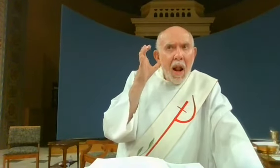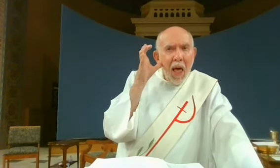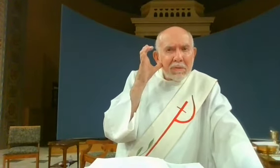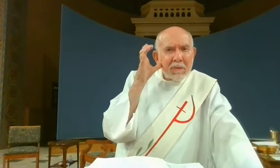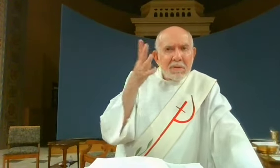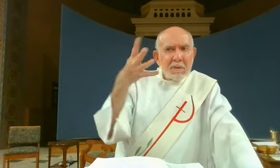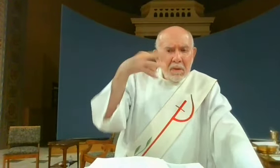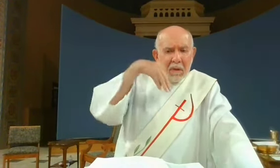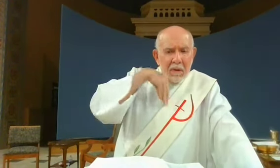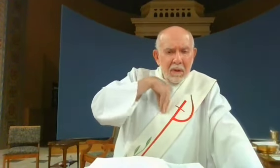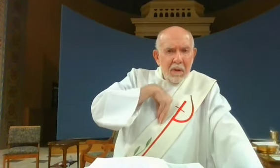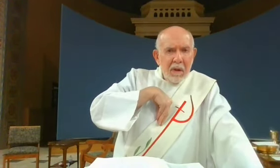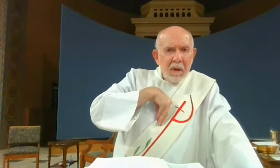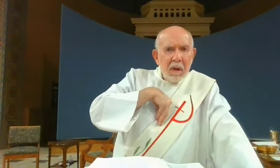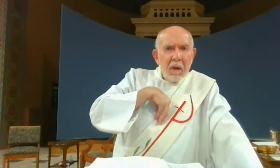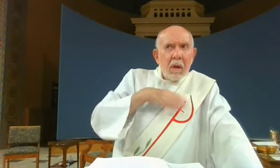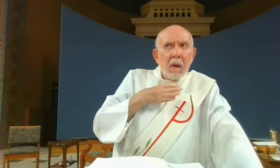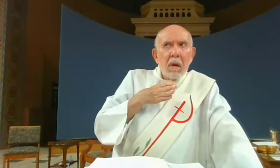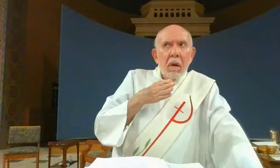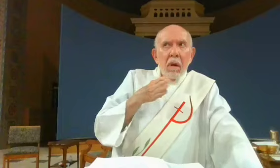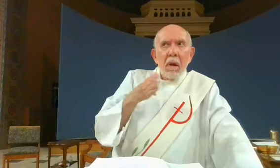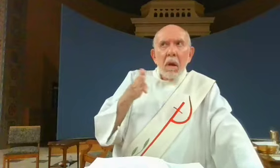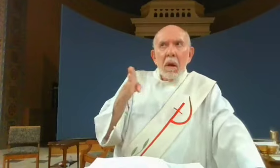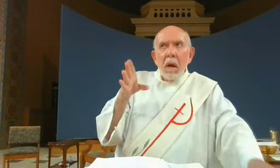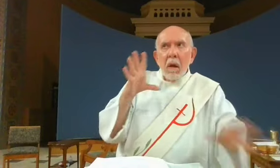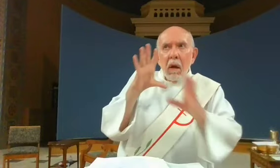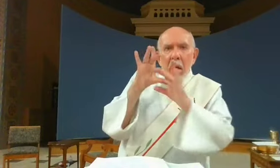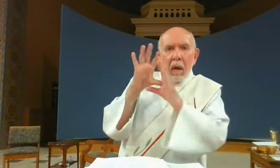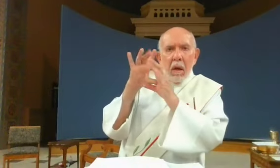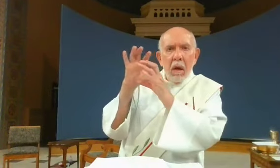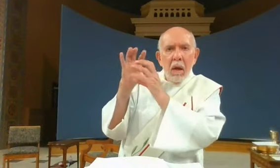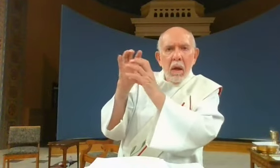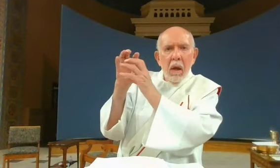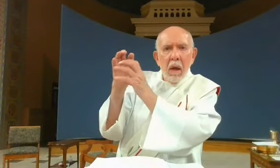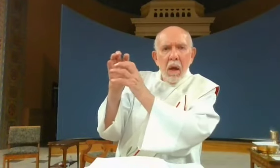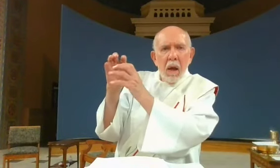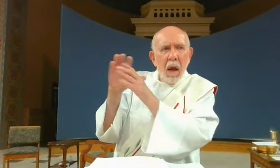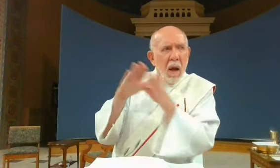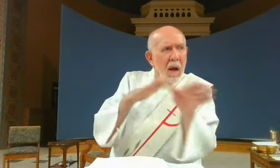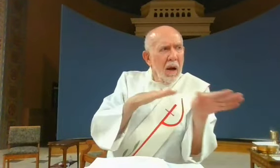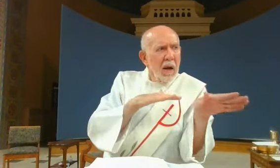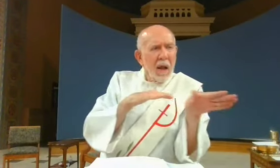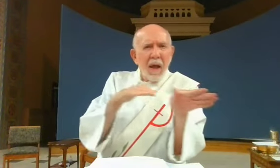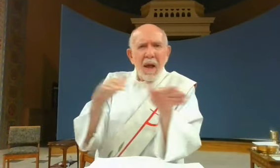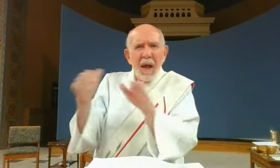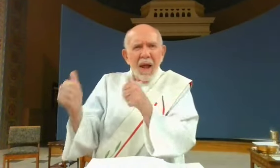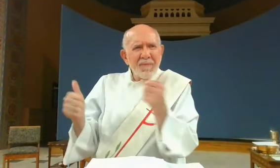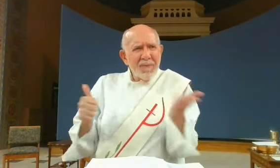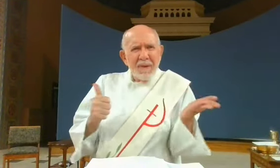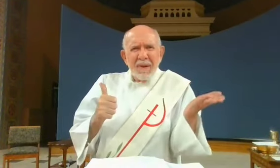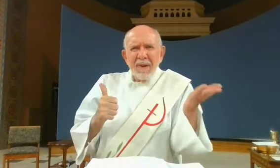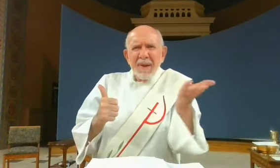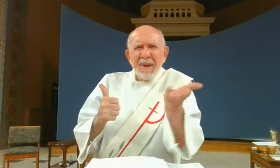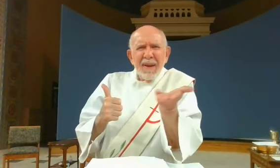We listen. We take in, and we are distracted, drawn